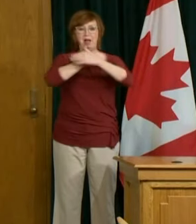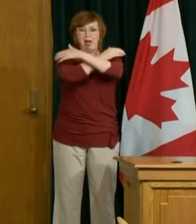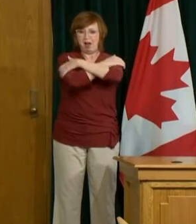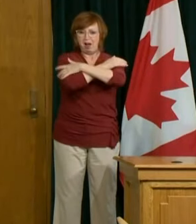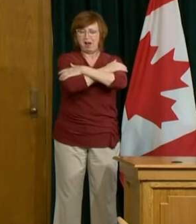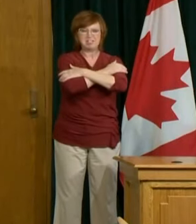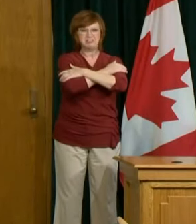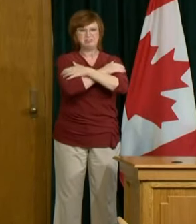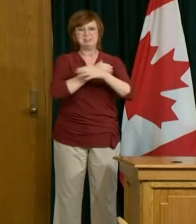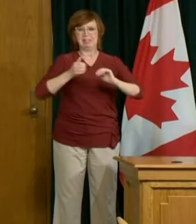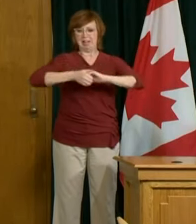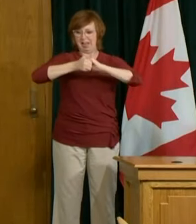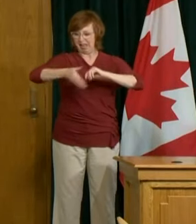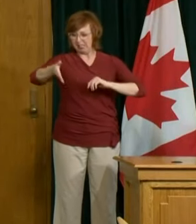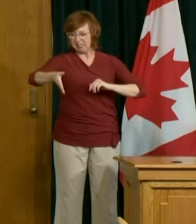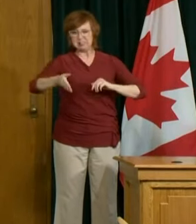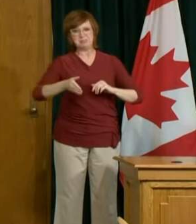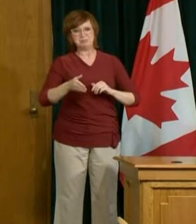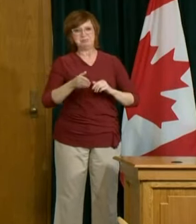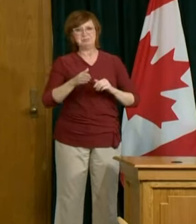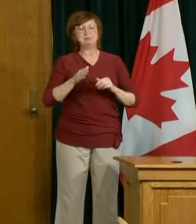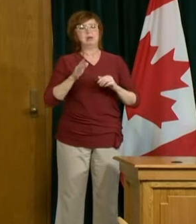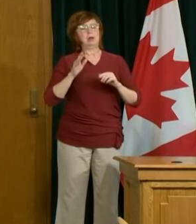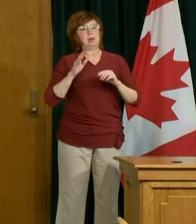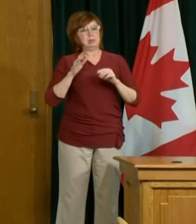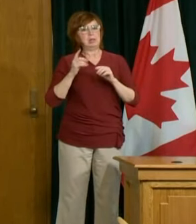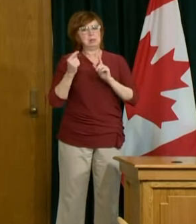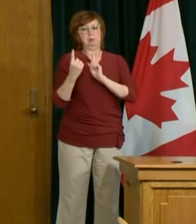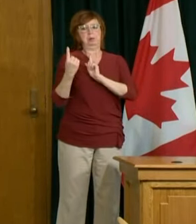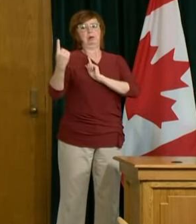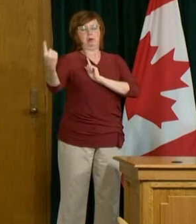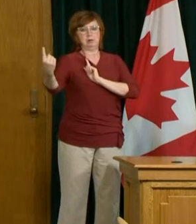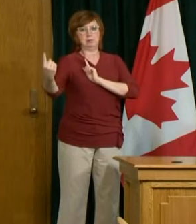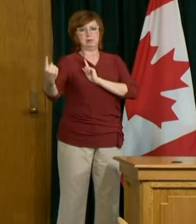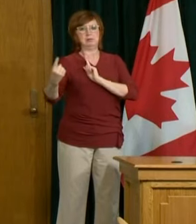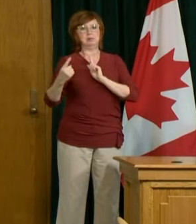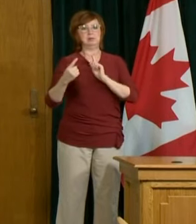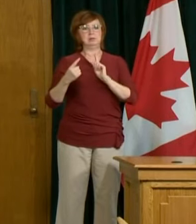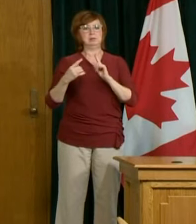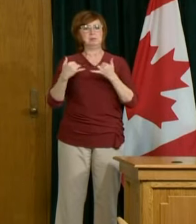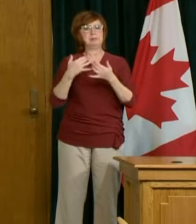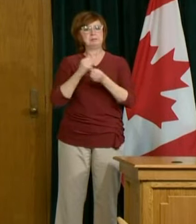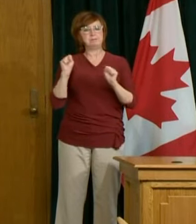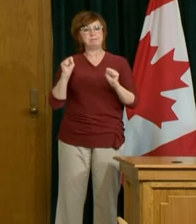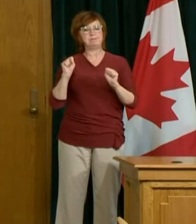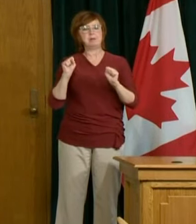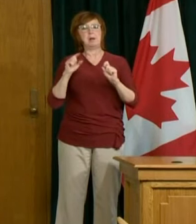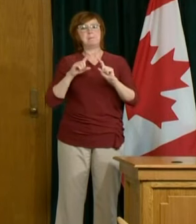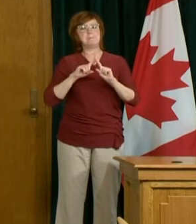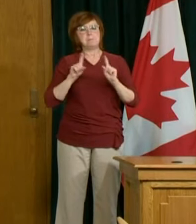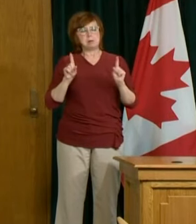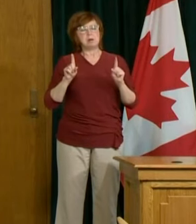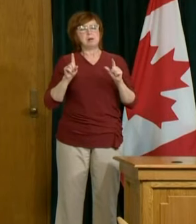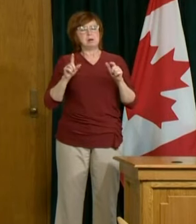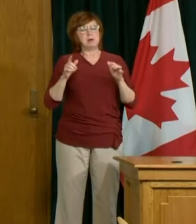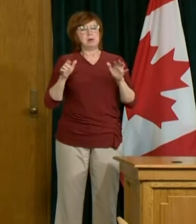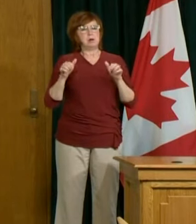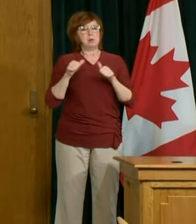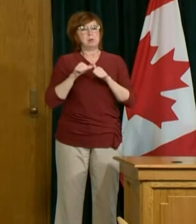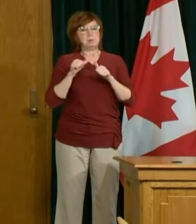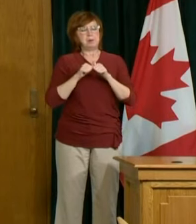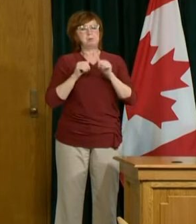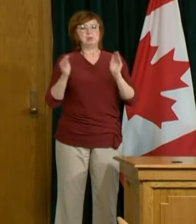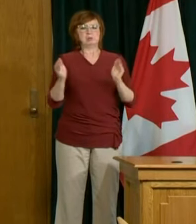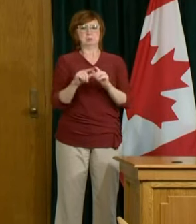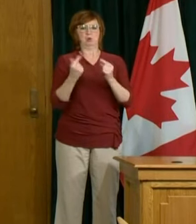meet within that extended bubble either. And this is really and none of those gatherings should exceed 10.